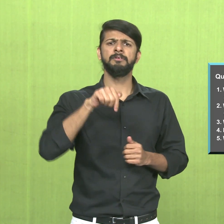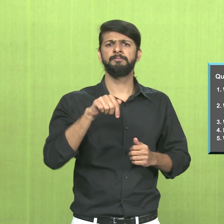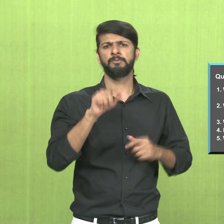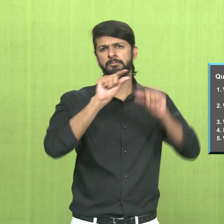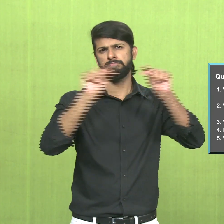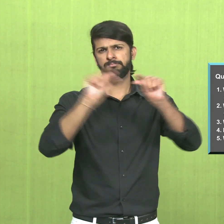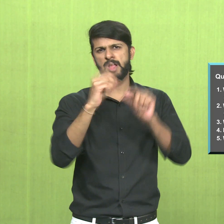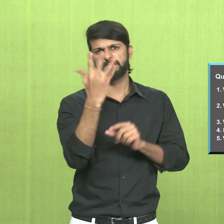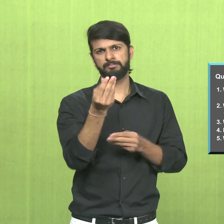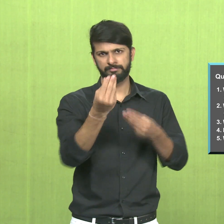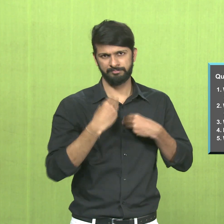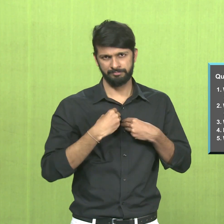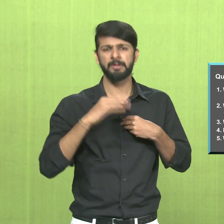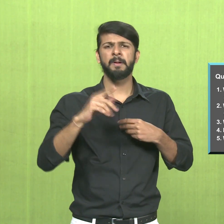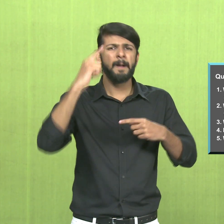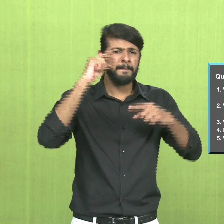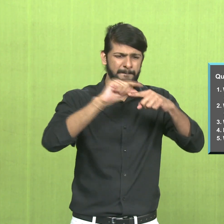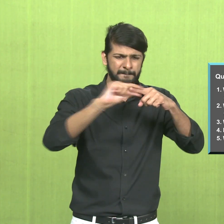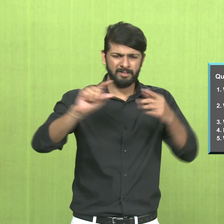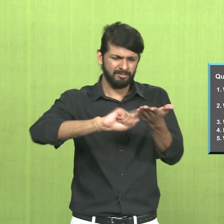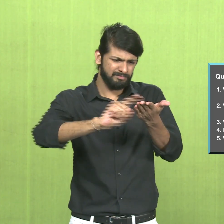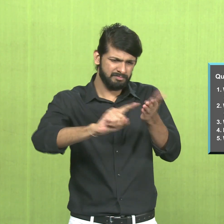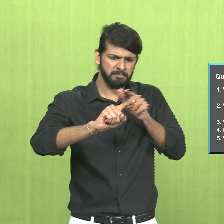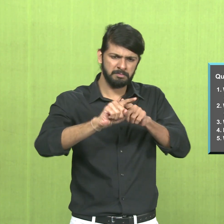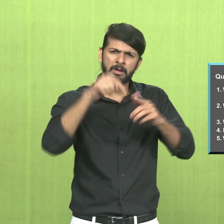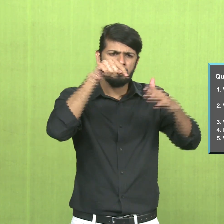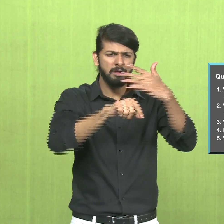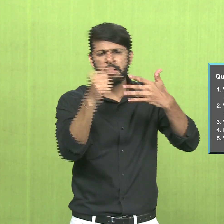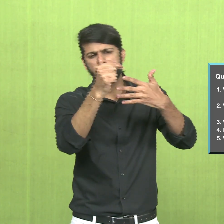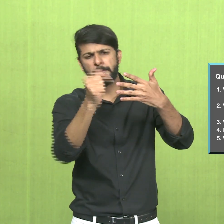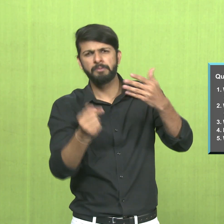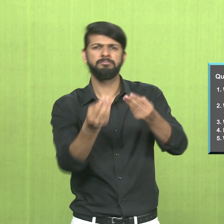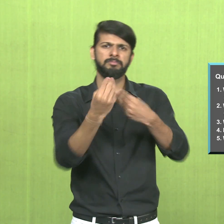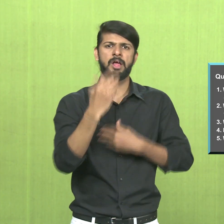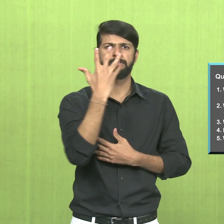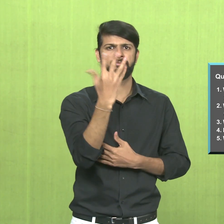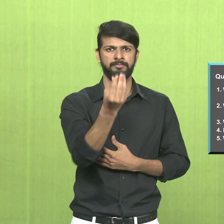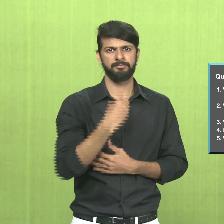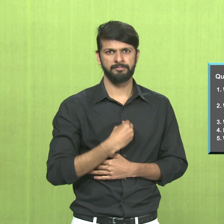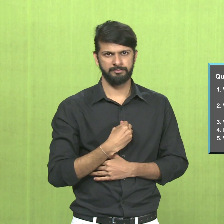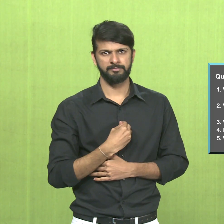Question number 3, write 5 sentences about charcoal stick.